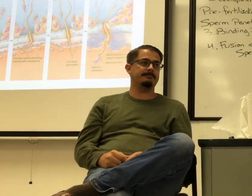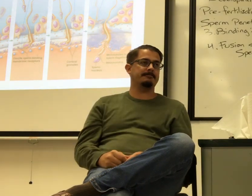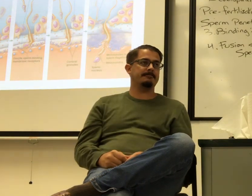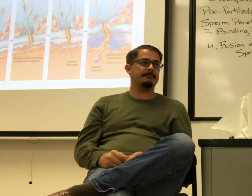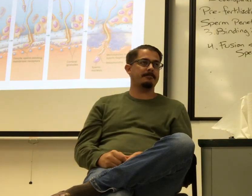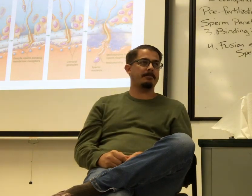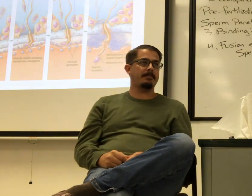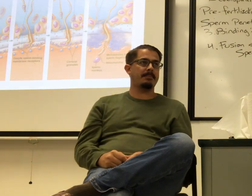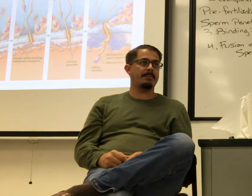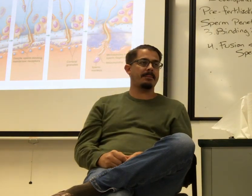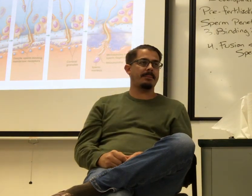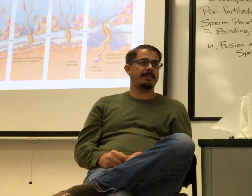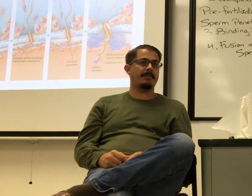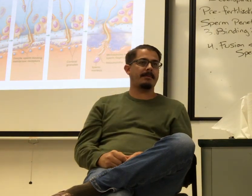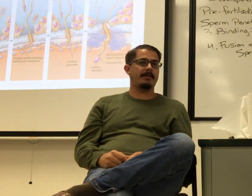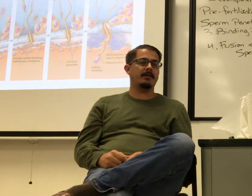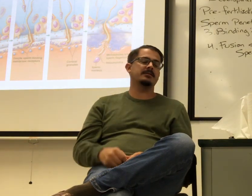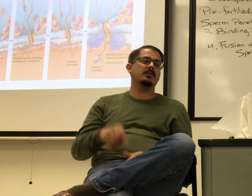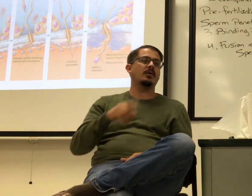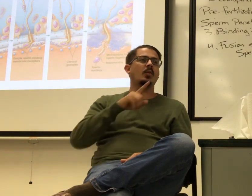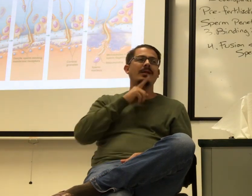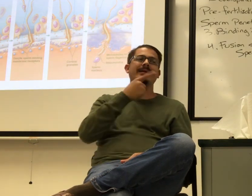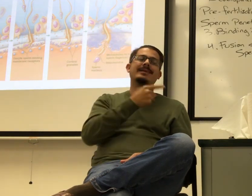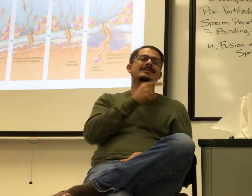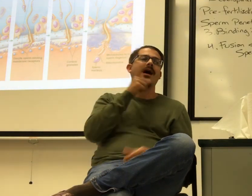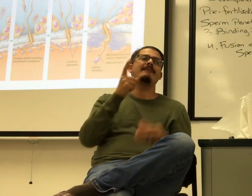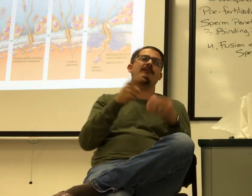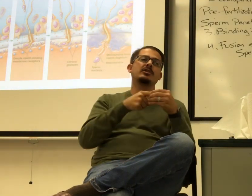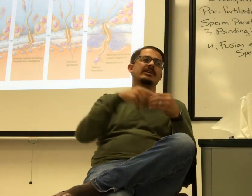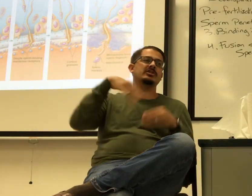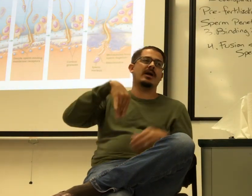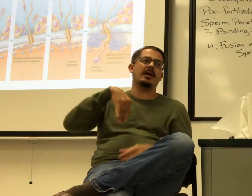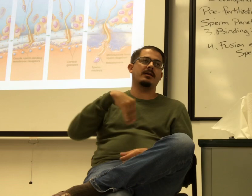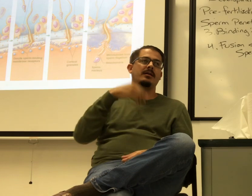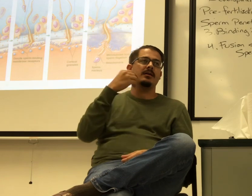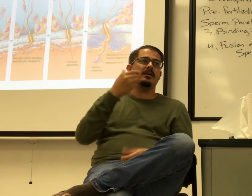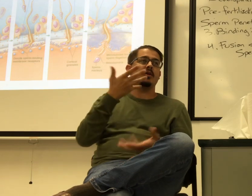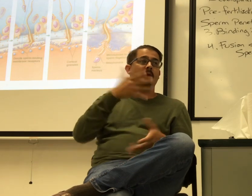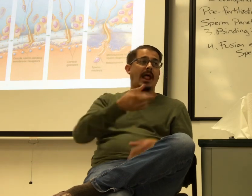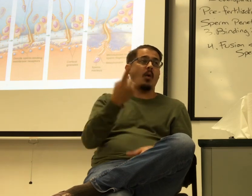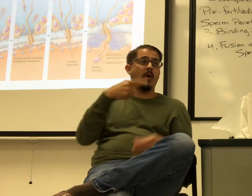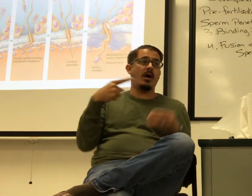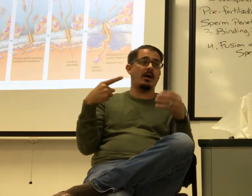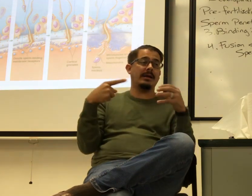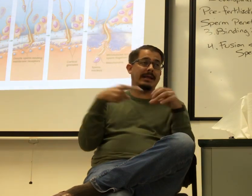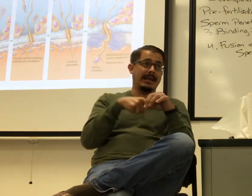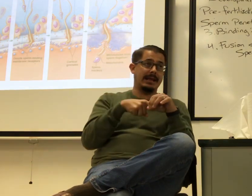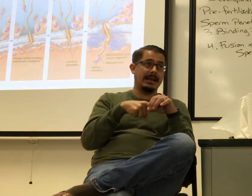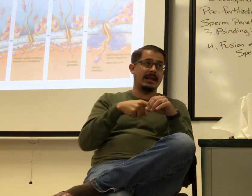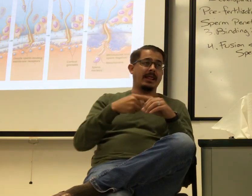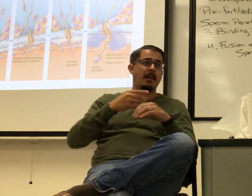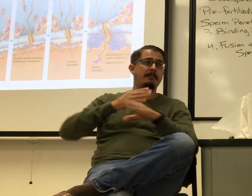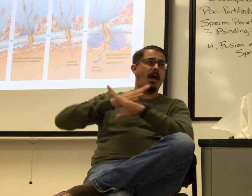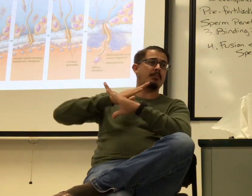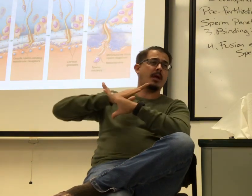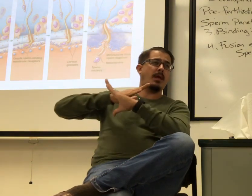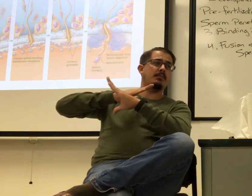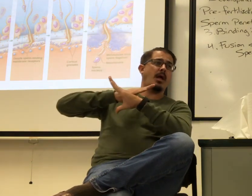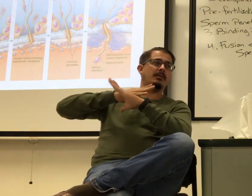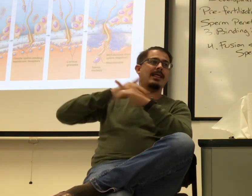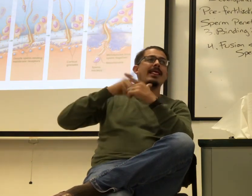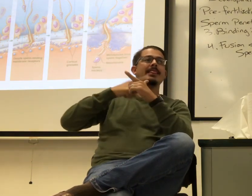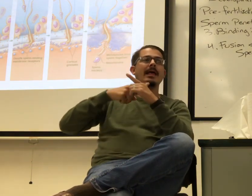Okay. So this isn't even considered fertilization yet. You let one in, block the rest out. Then you start talking about